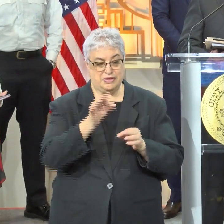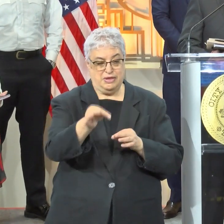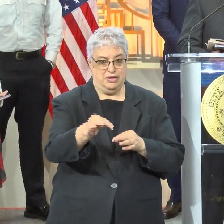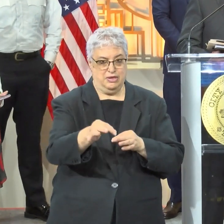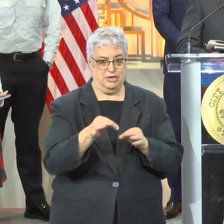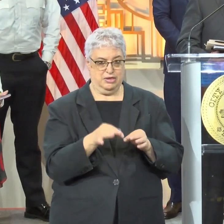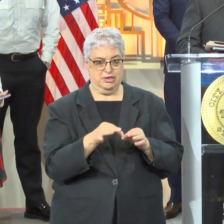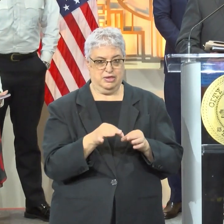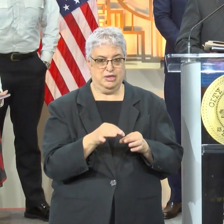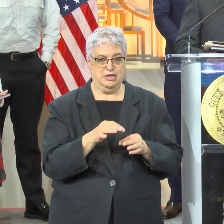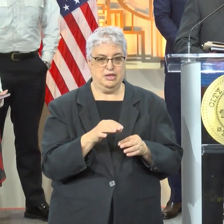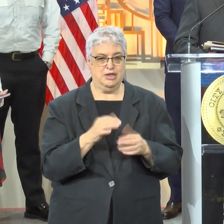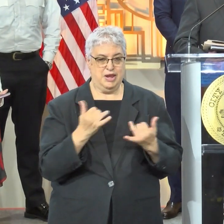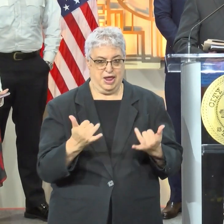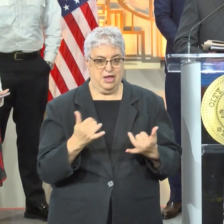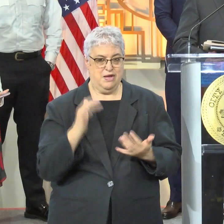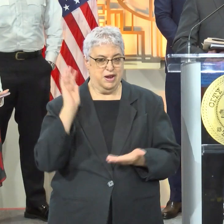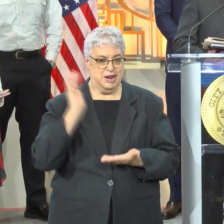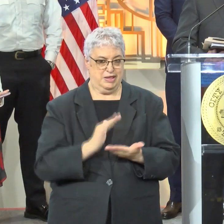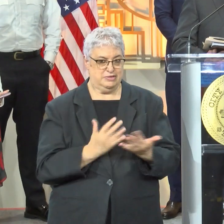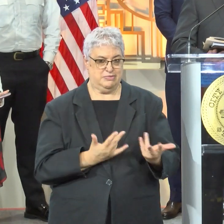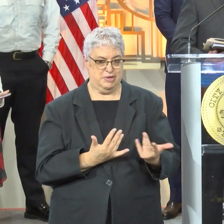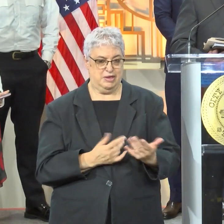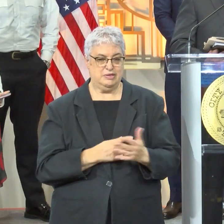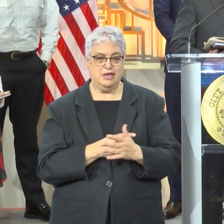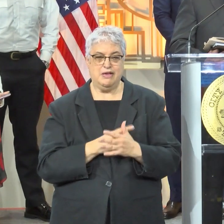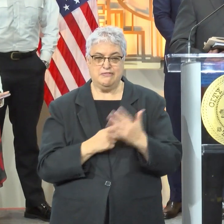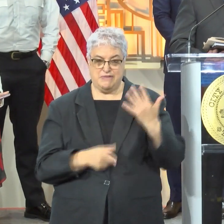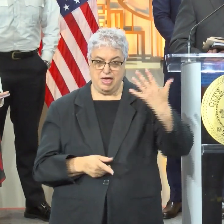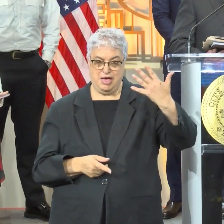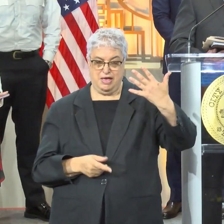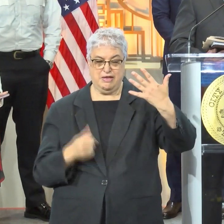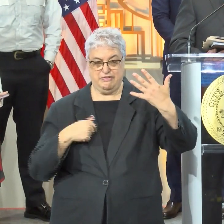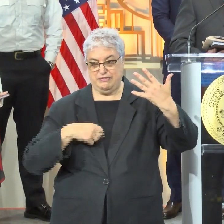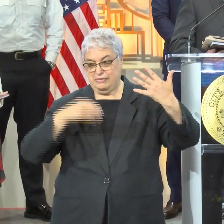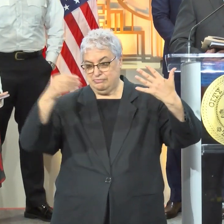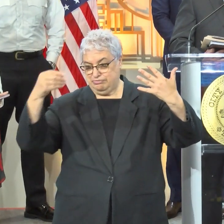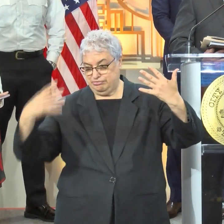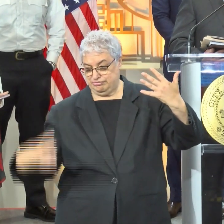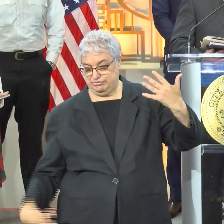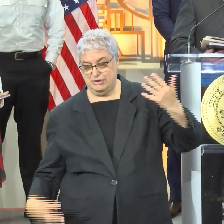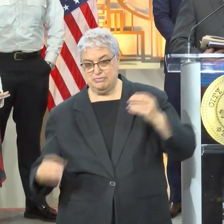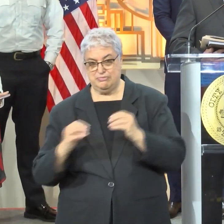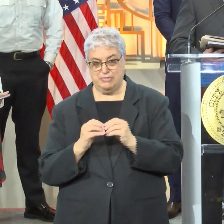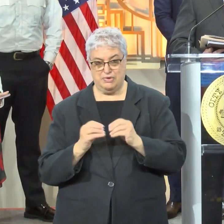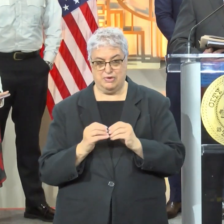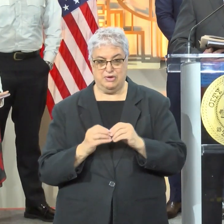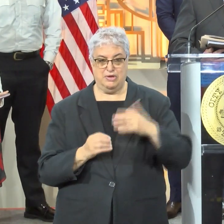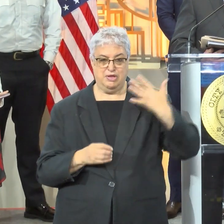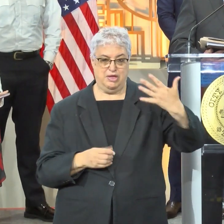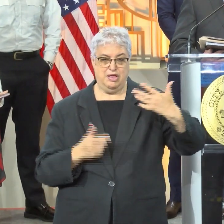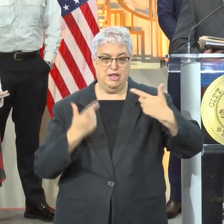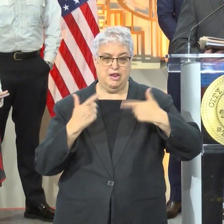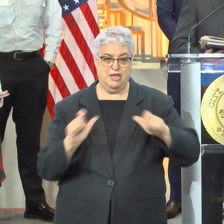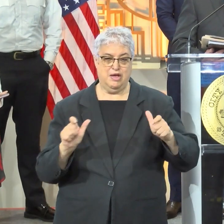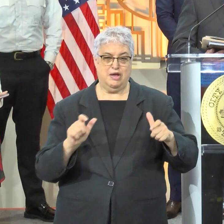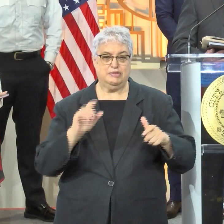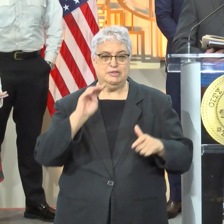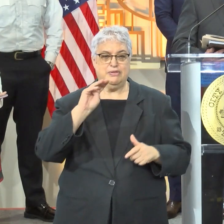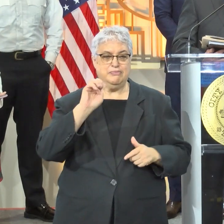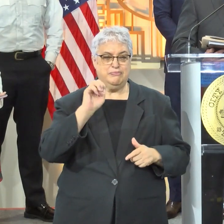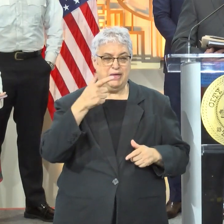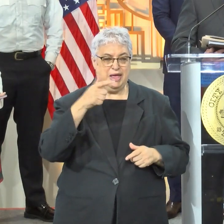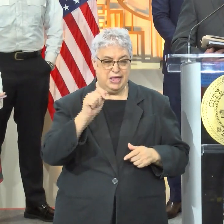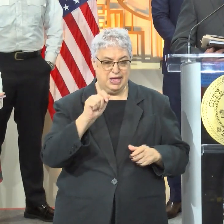own reports back very, very promptly. Now, those aren't the only sites. We have other sites. These are just our large, what we're calling our mega